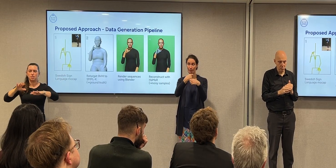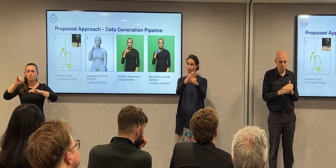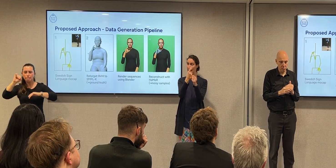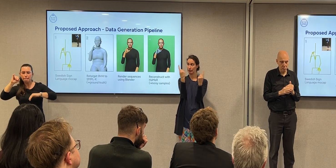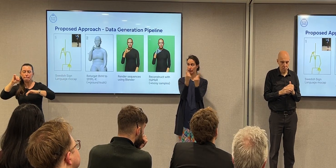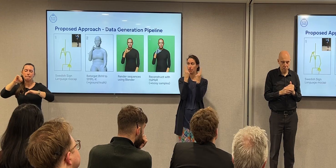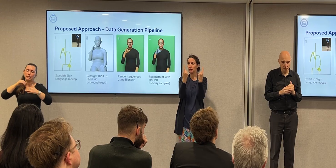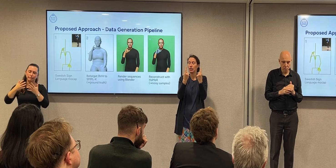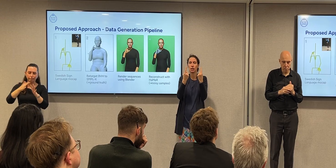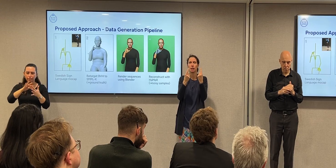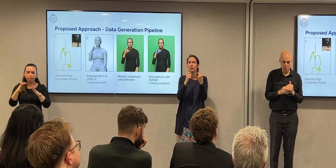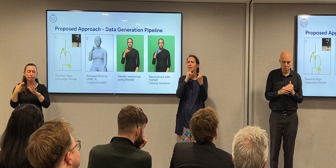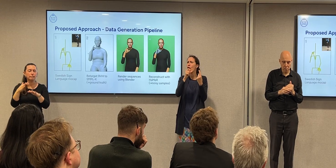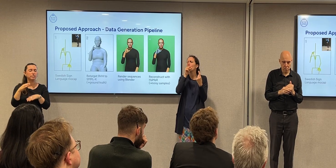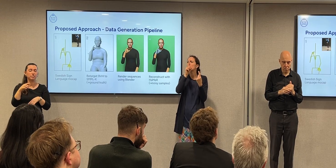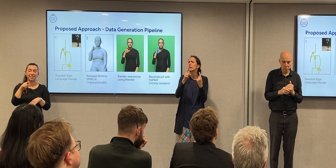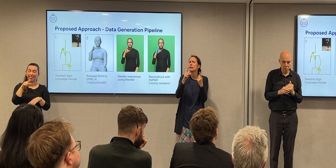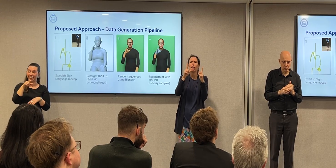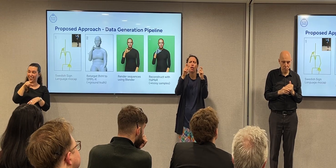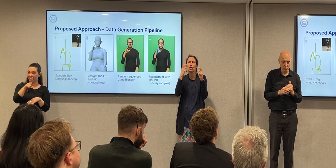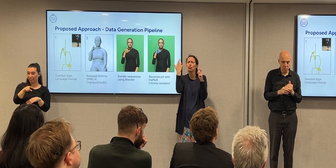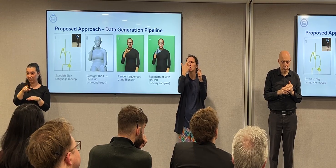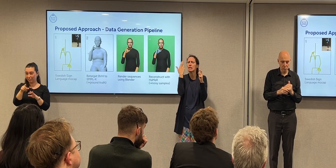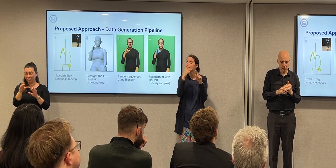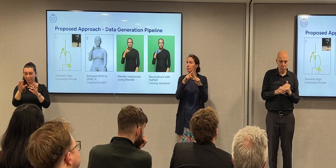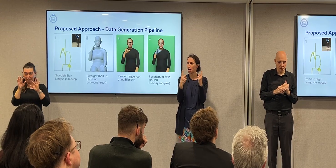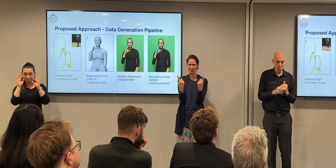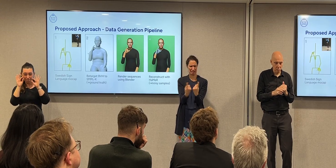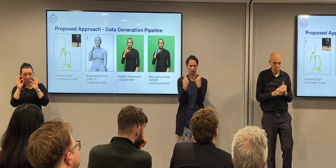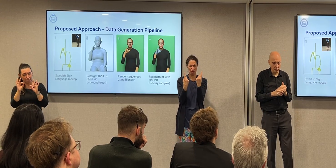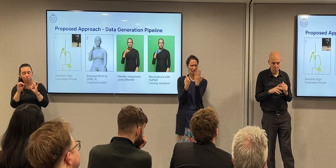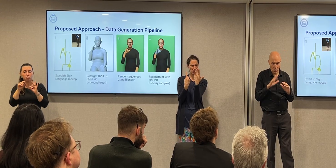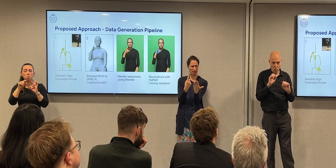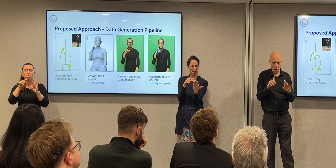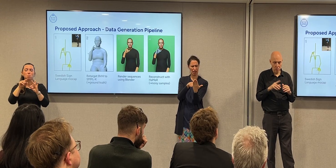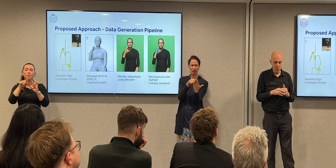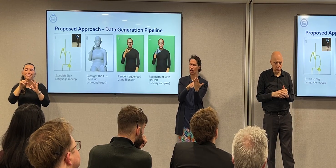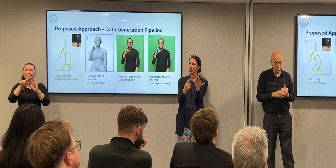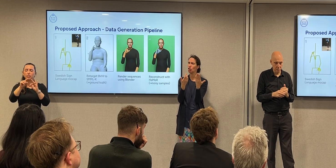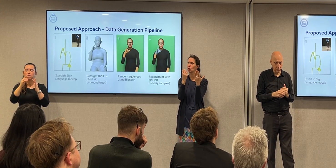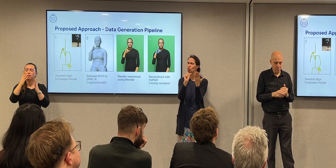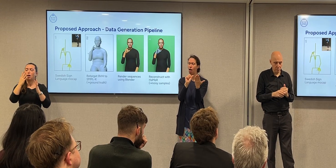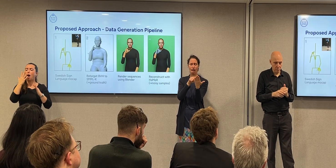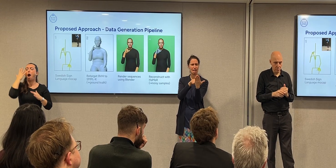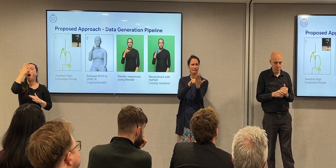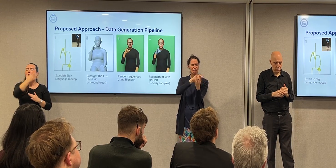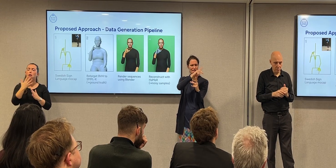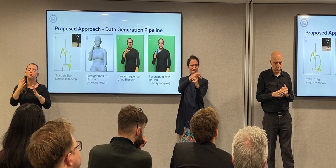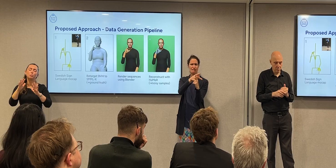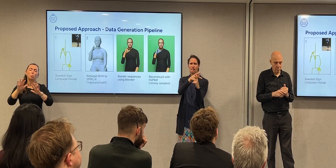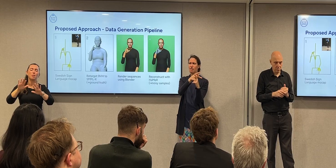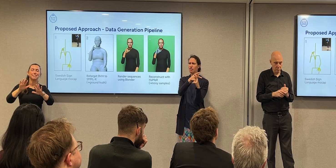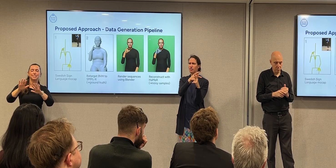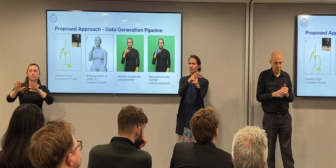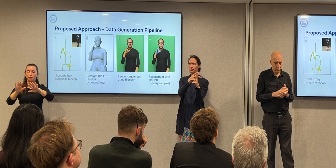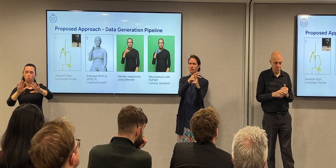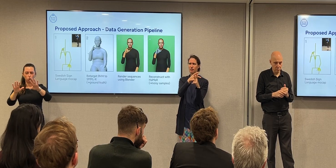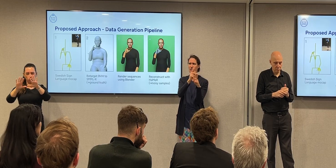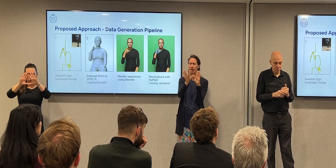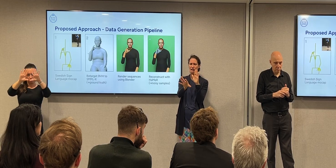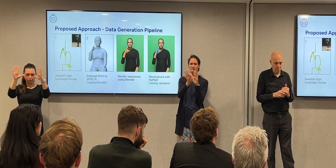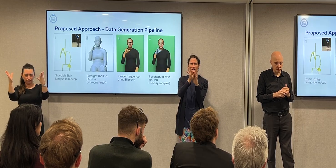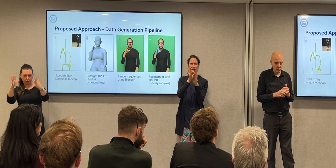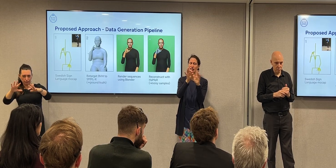not really photorealistic video, but something that tries to capture or tries to kind of find the